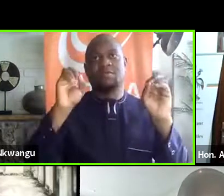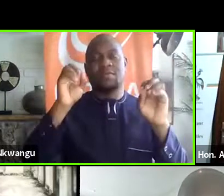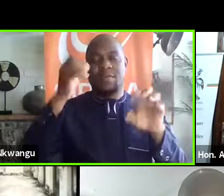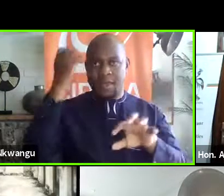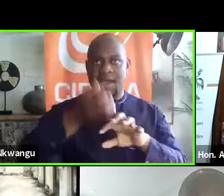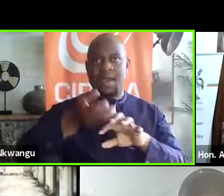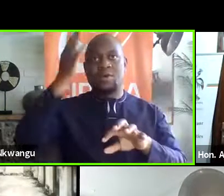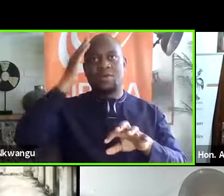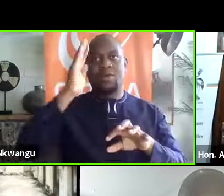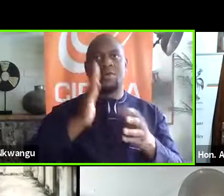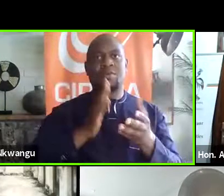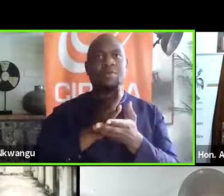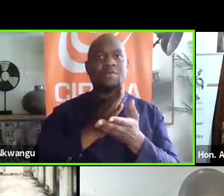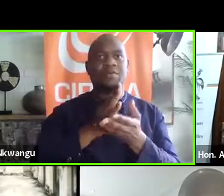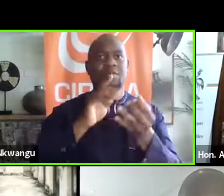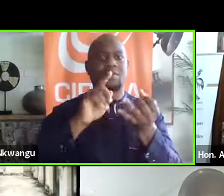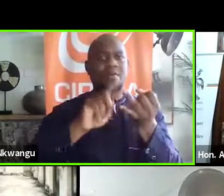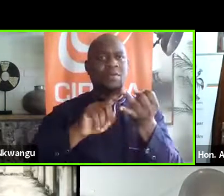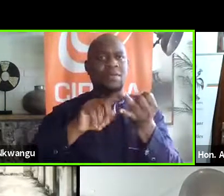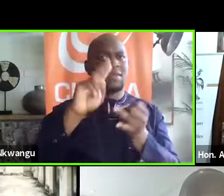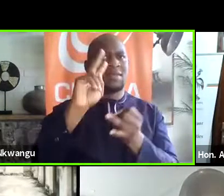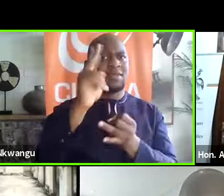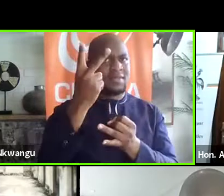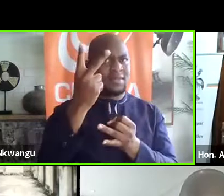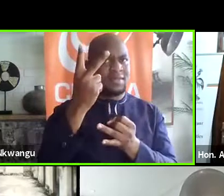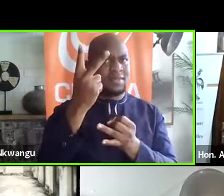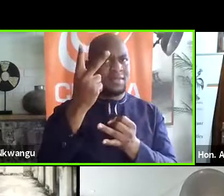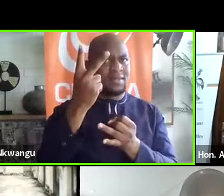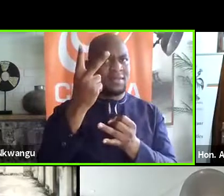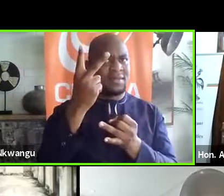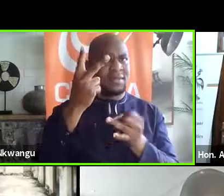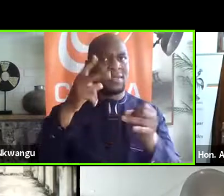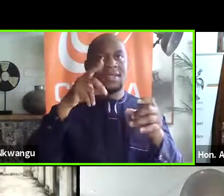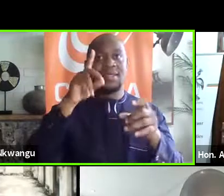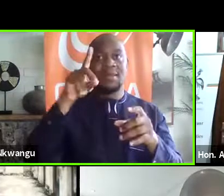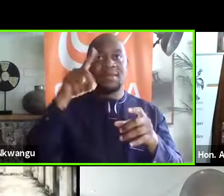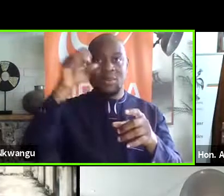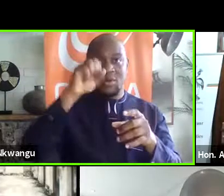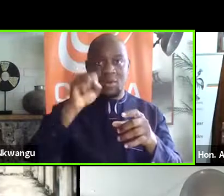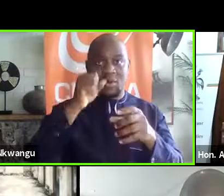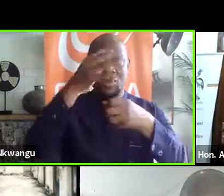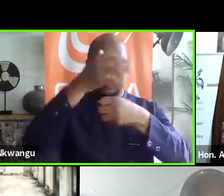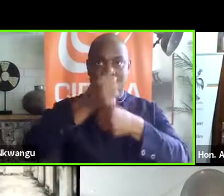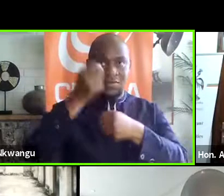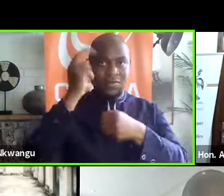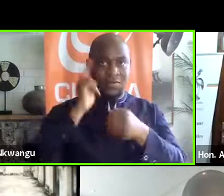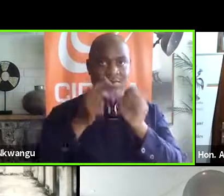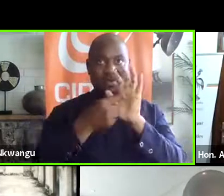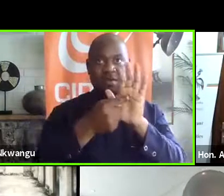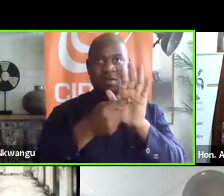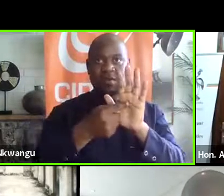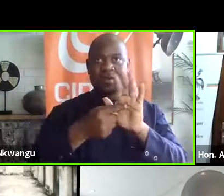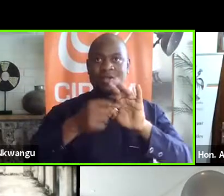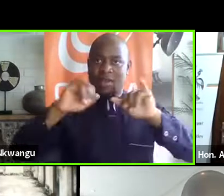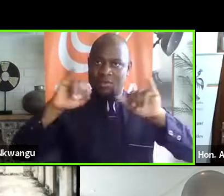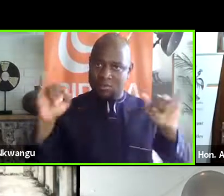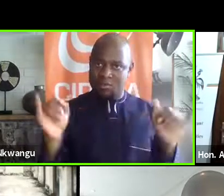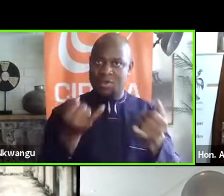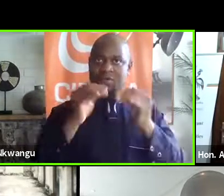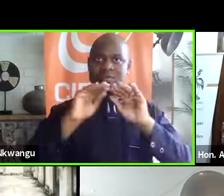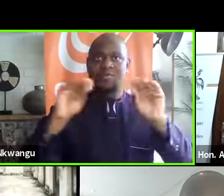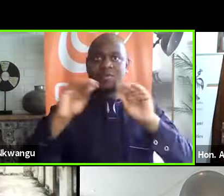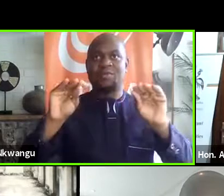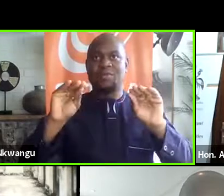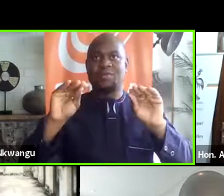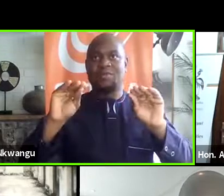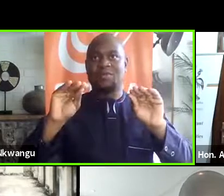not accessible by the majority of us. And secondly, the DPOs. Take